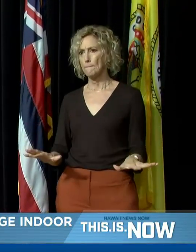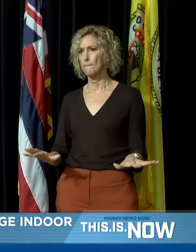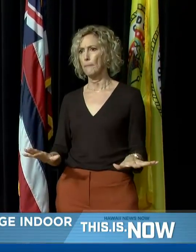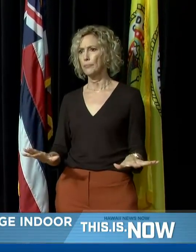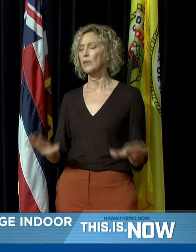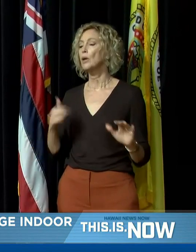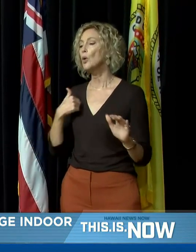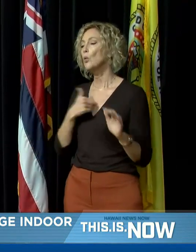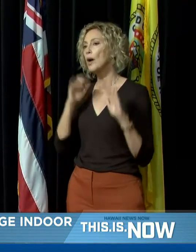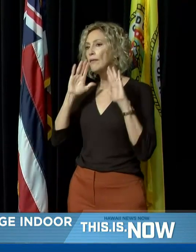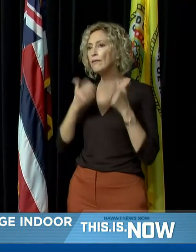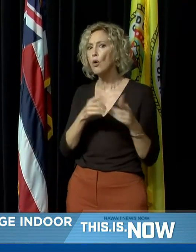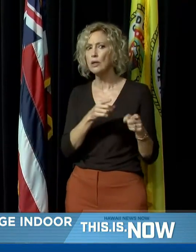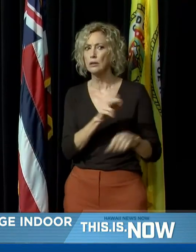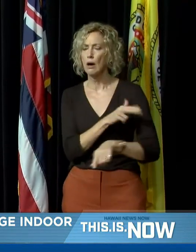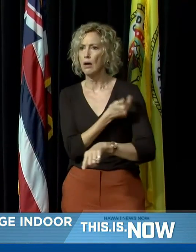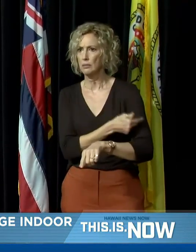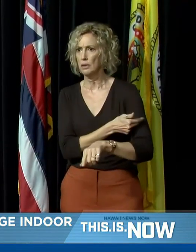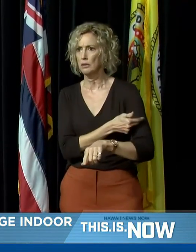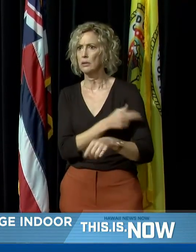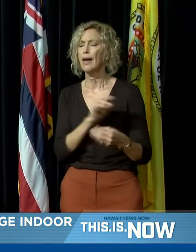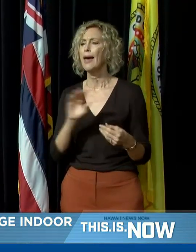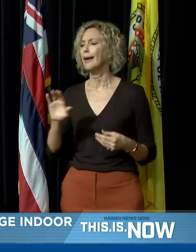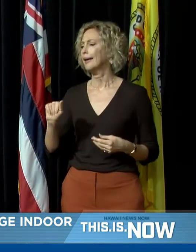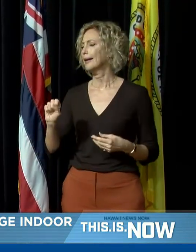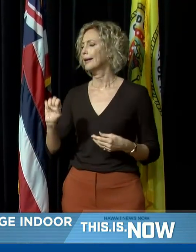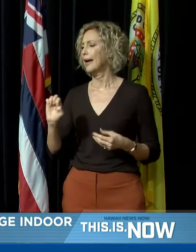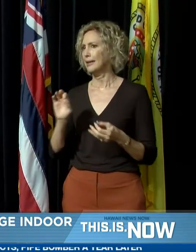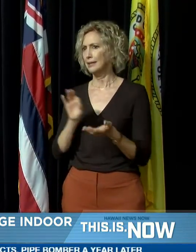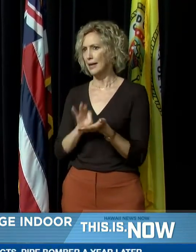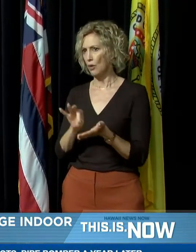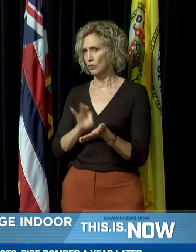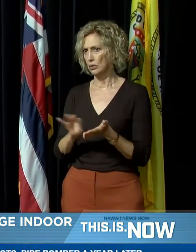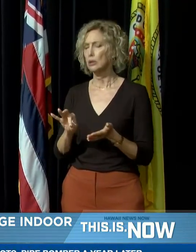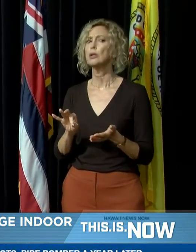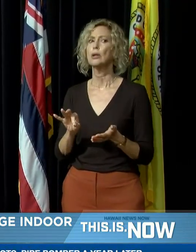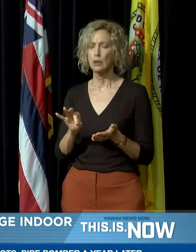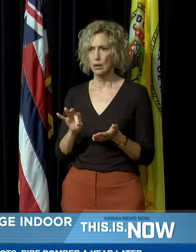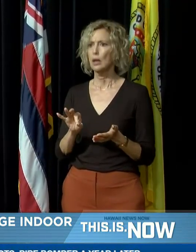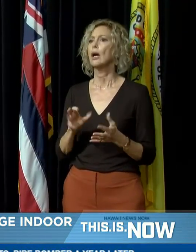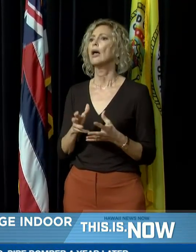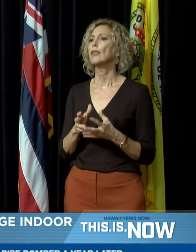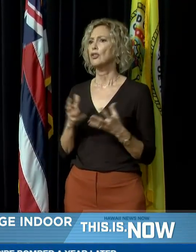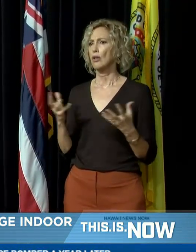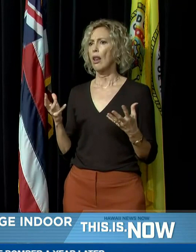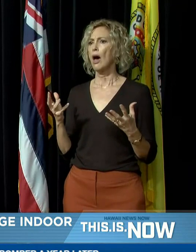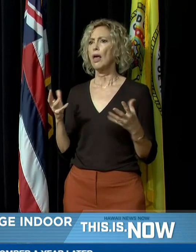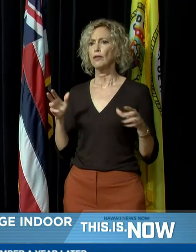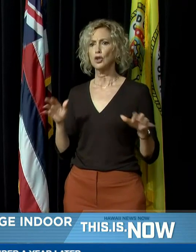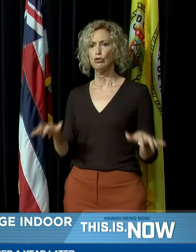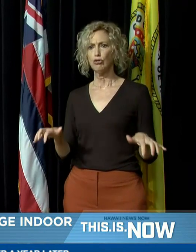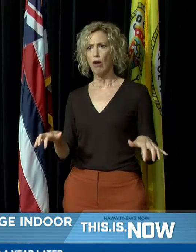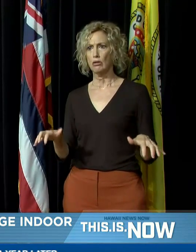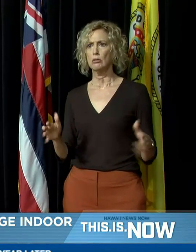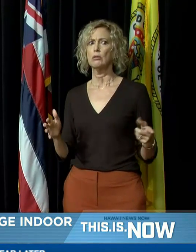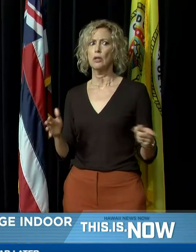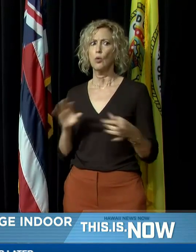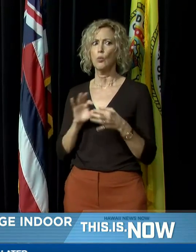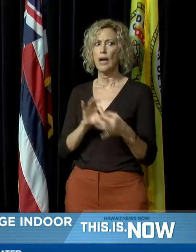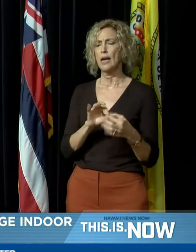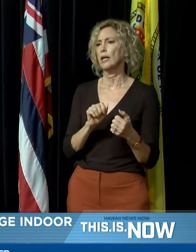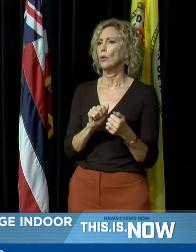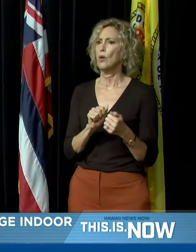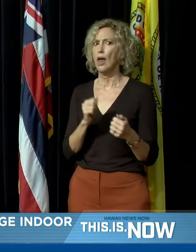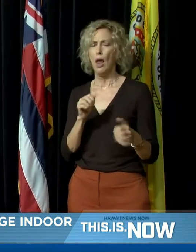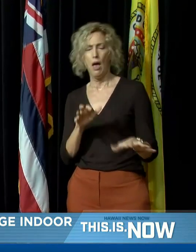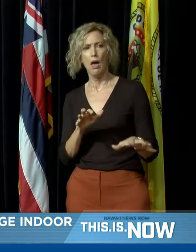more focused on hospitalizations than case counts. I have to be really clear here. There's a lot of shock and awe going on right now about case counts. And